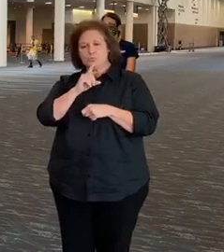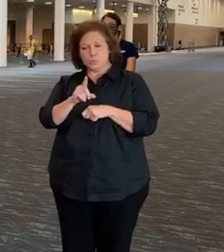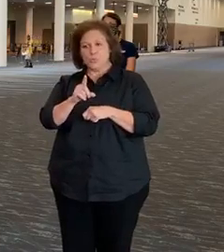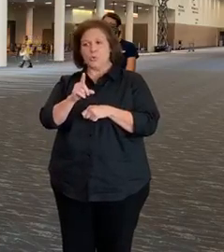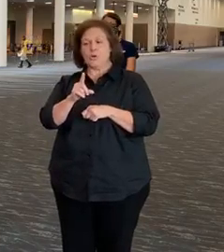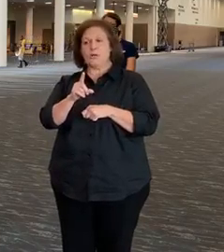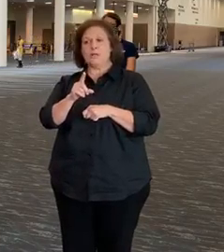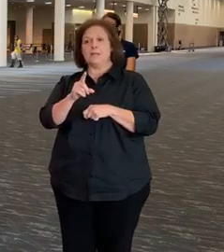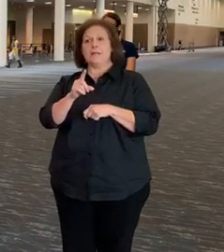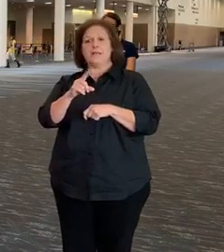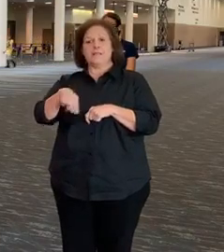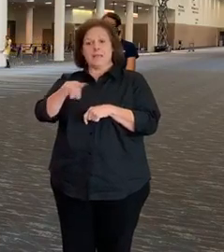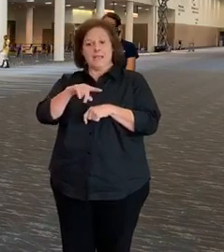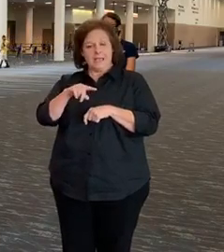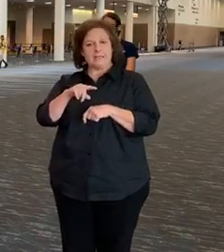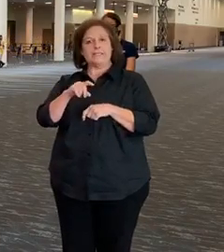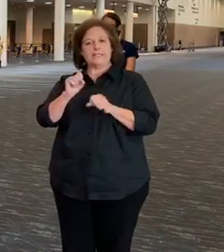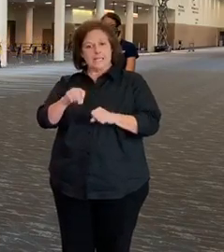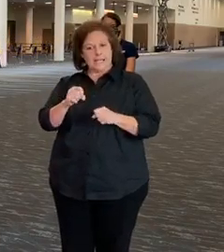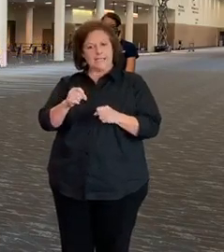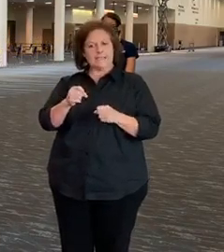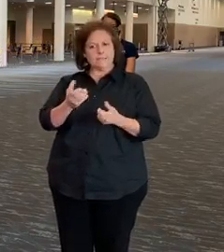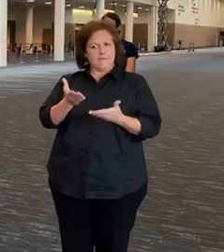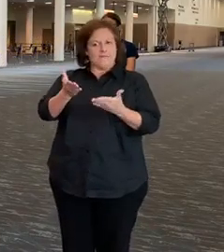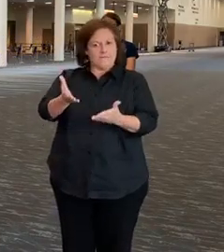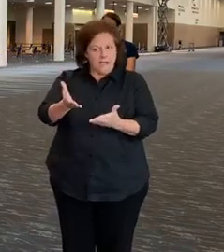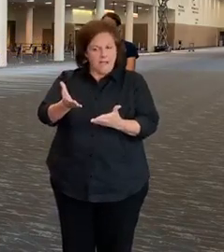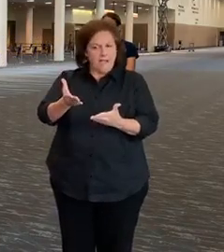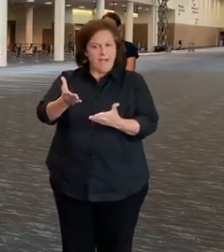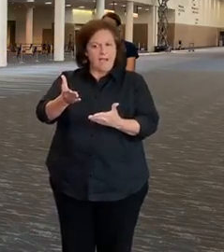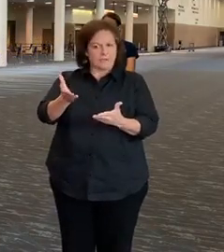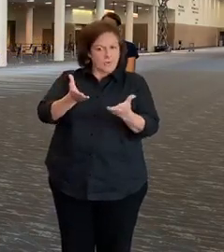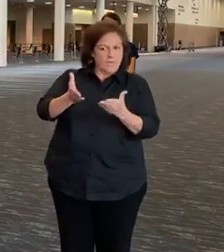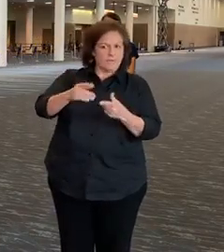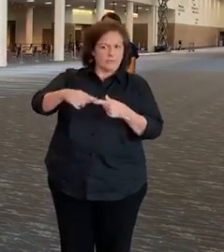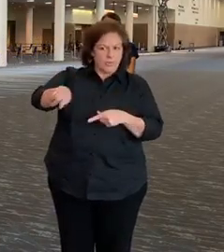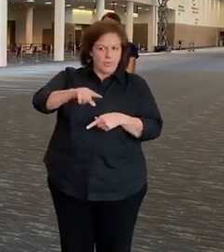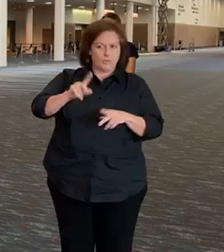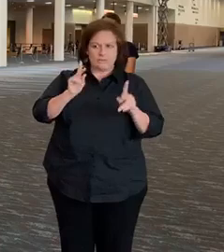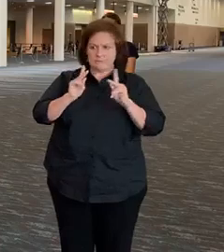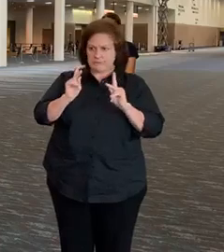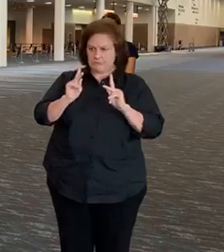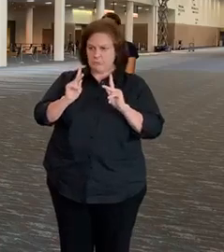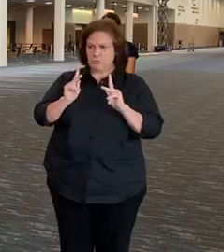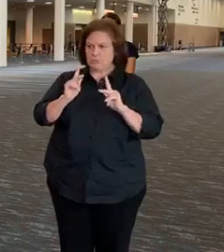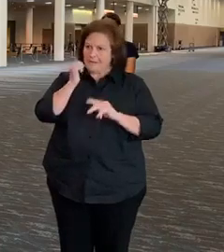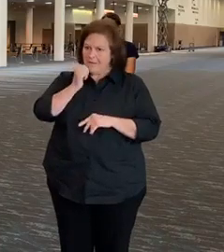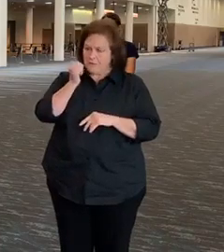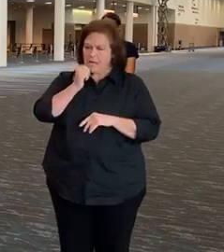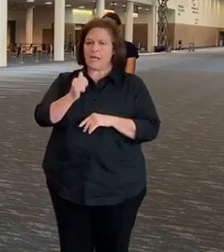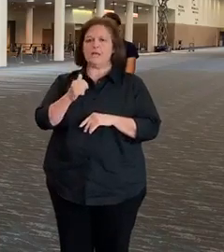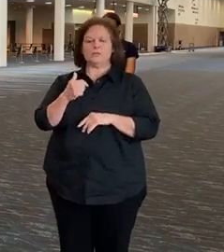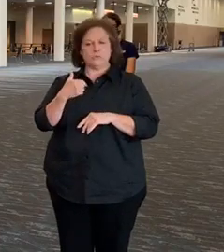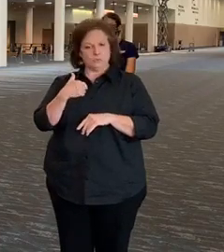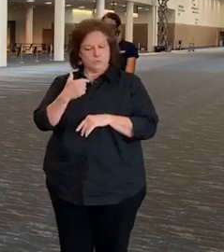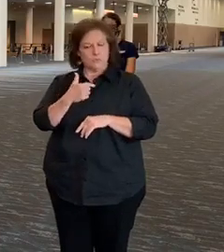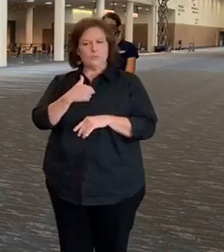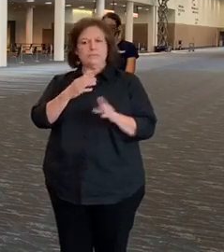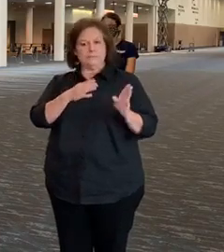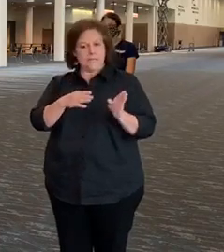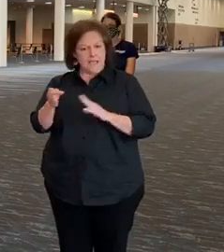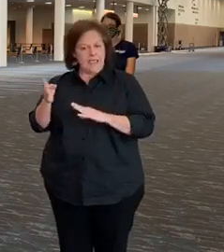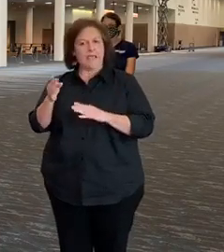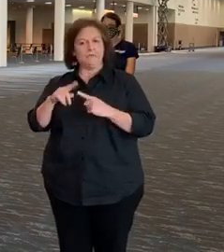able to consistently meet the needs of our evacuees every single day and every step of the way. We are prepared for